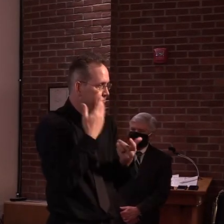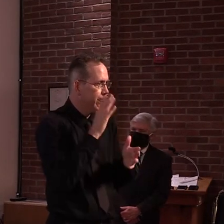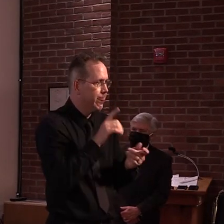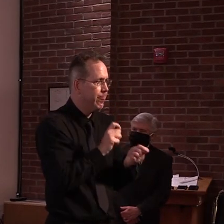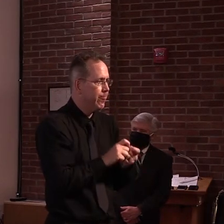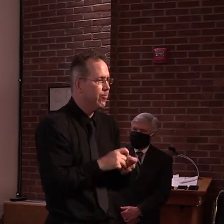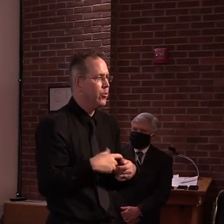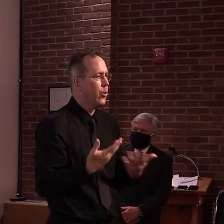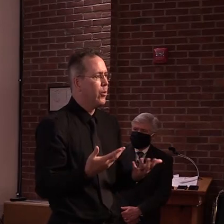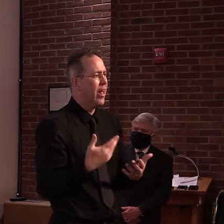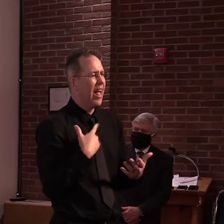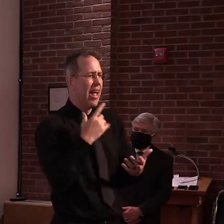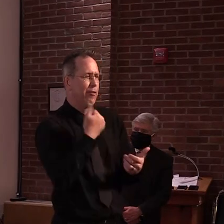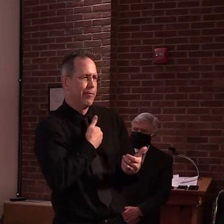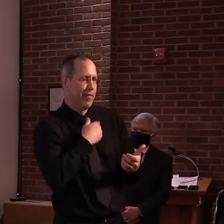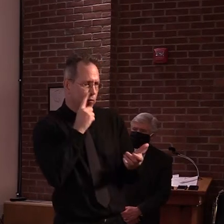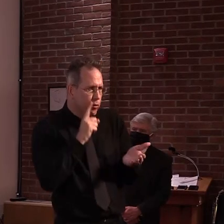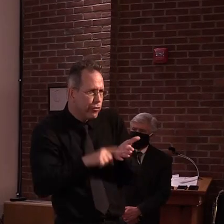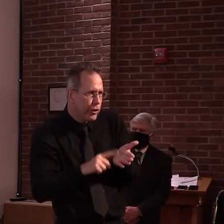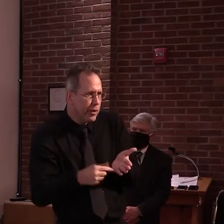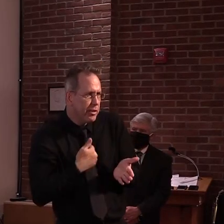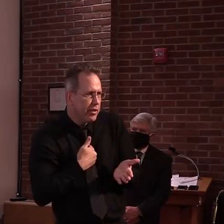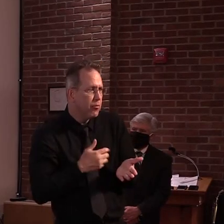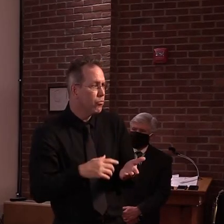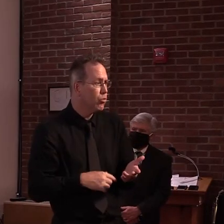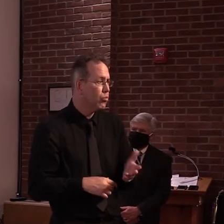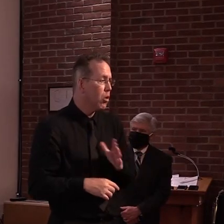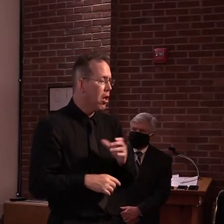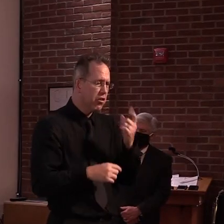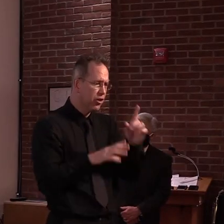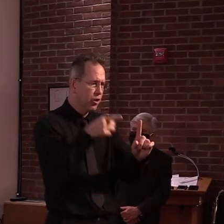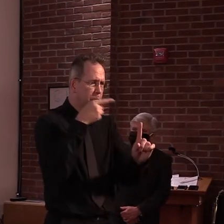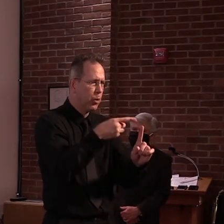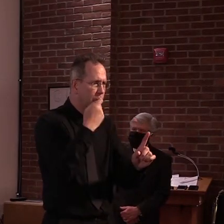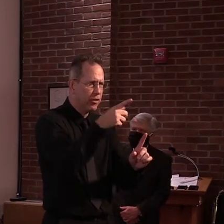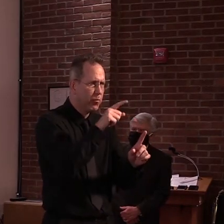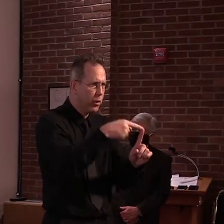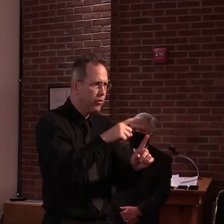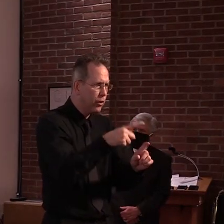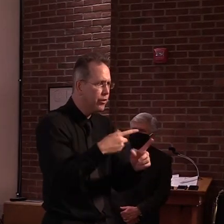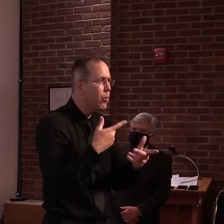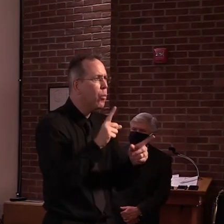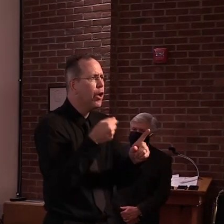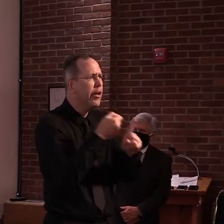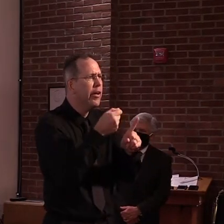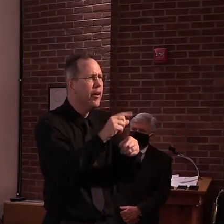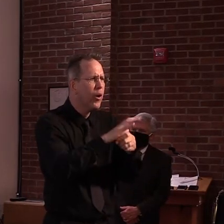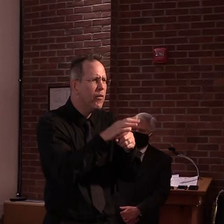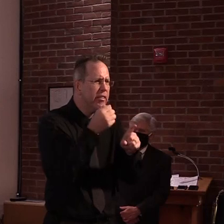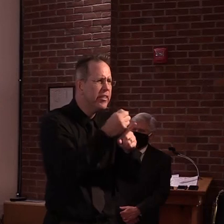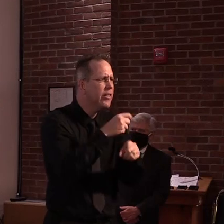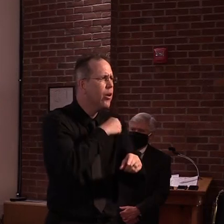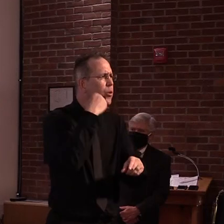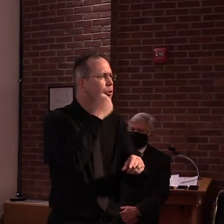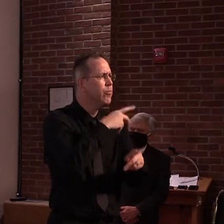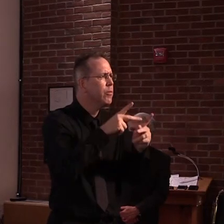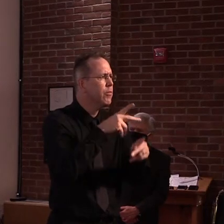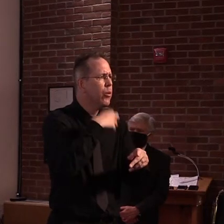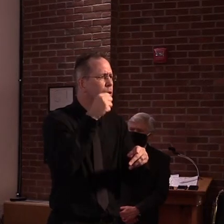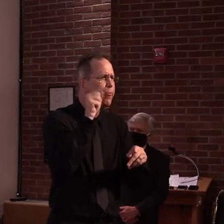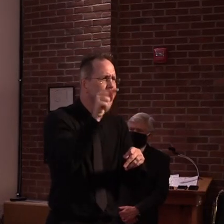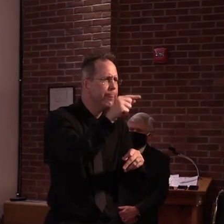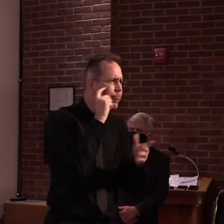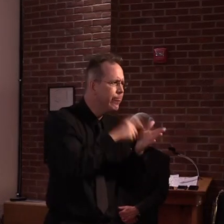We'd have to look for that. But you're making a very valid point, obviously. And there are people that are